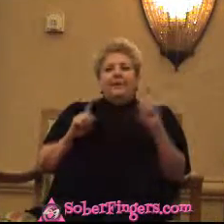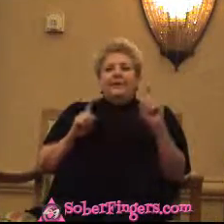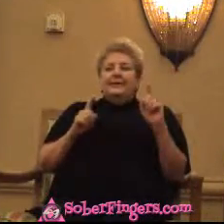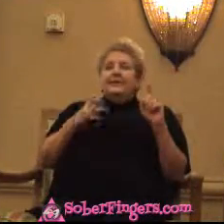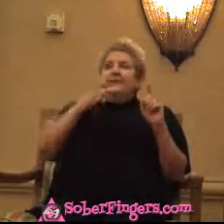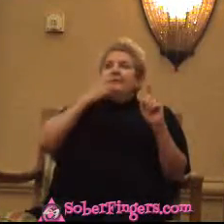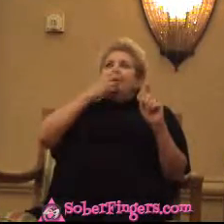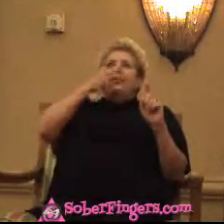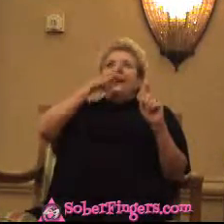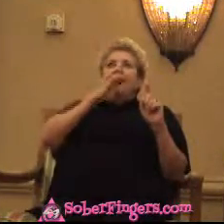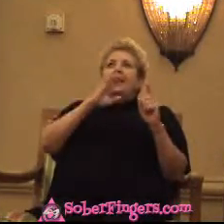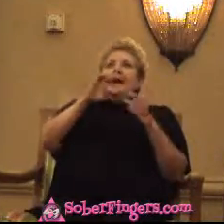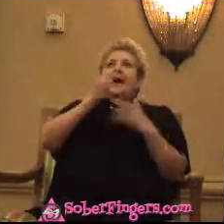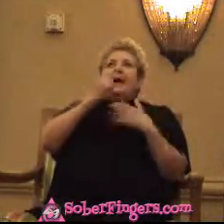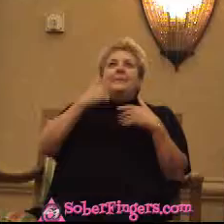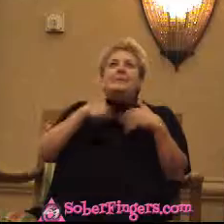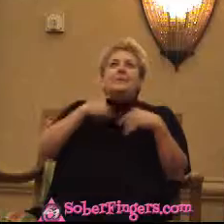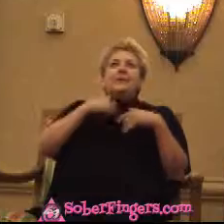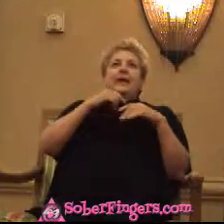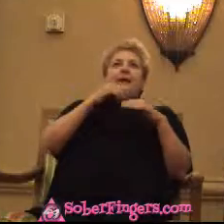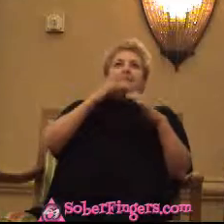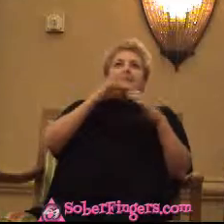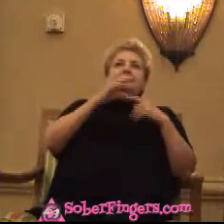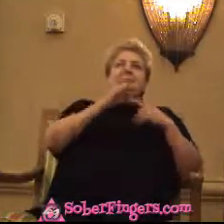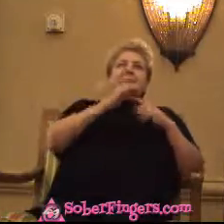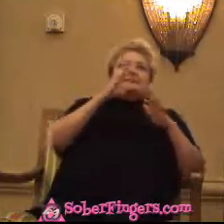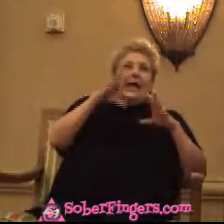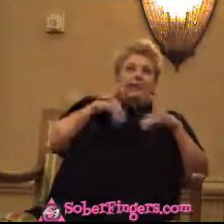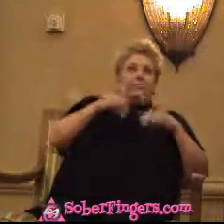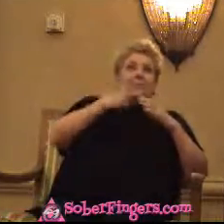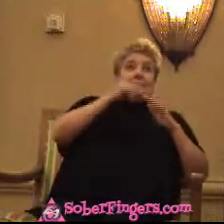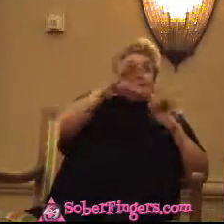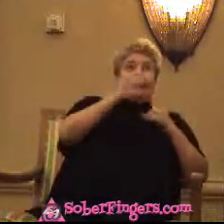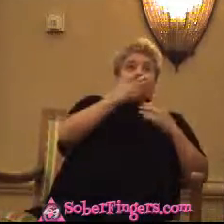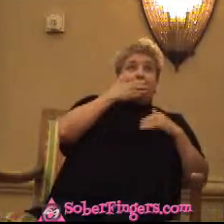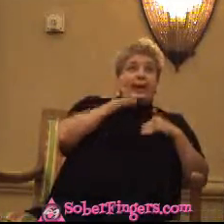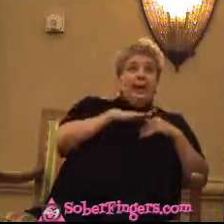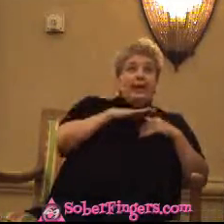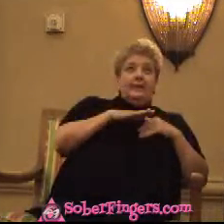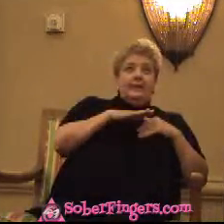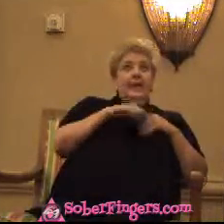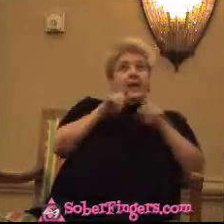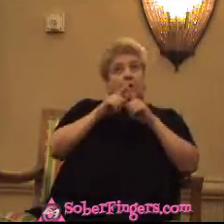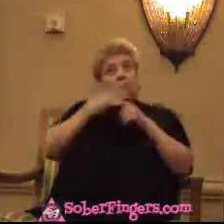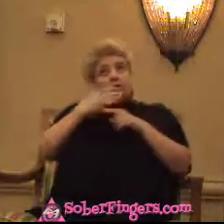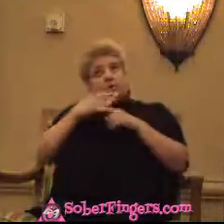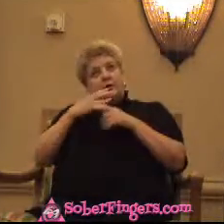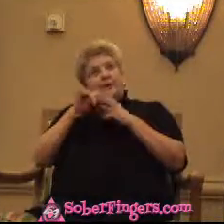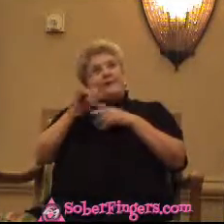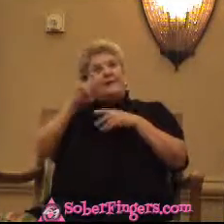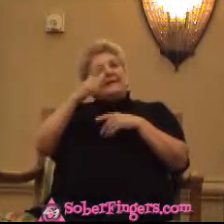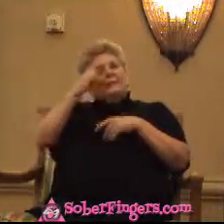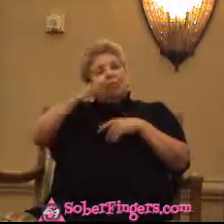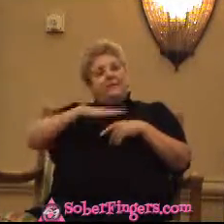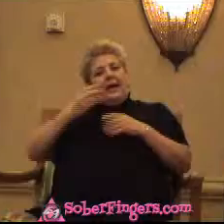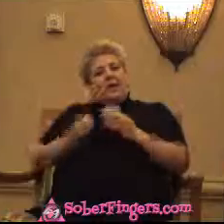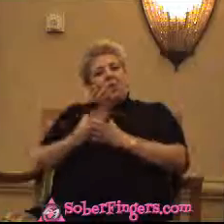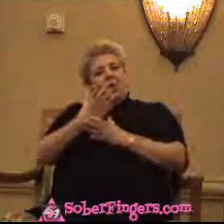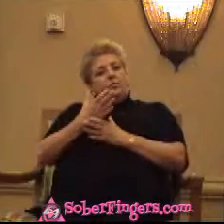accept the seemingly bad as well as the good, which is necessary for my growth." And that's what's happened to me in my life. All